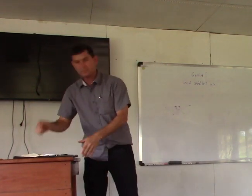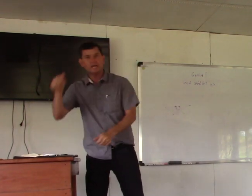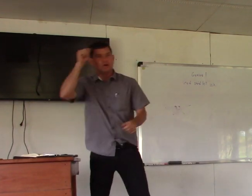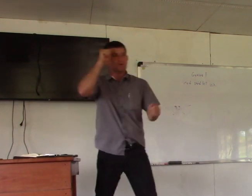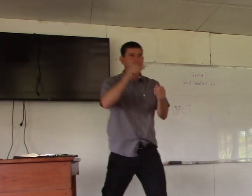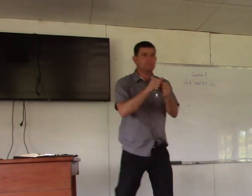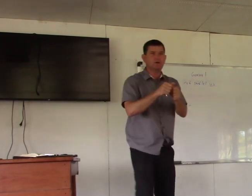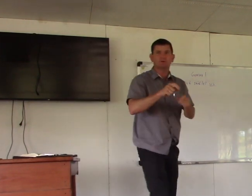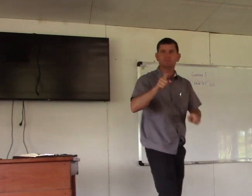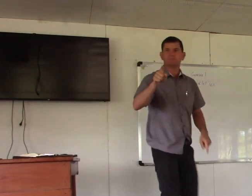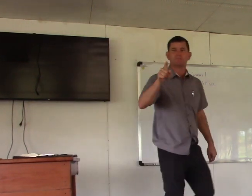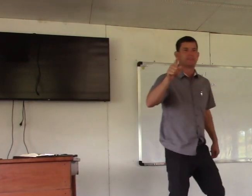remember